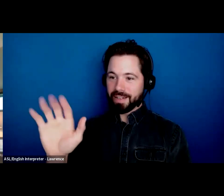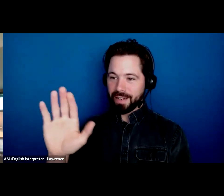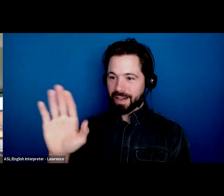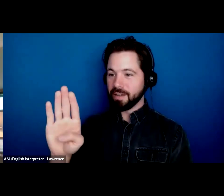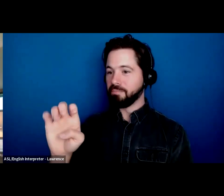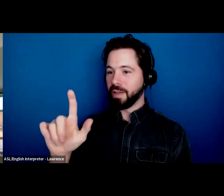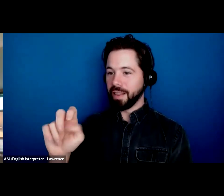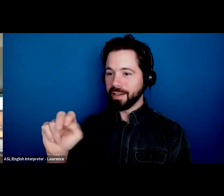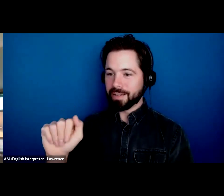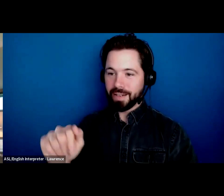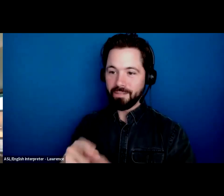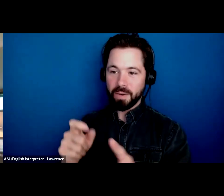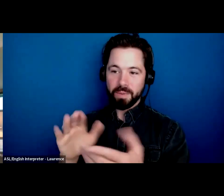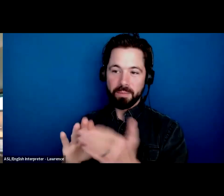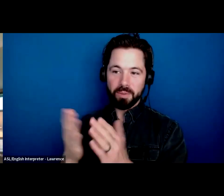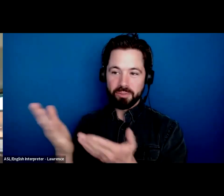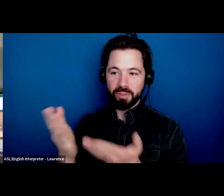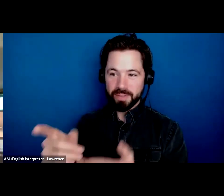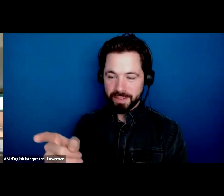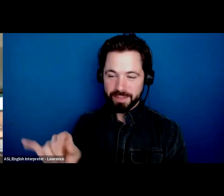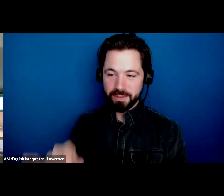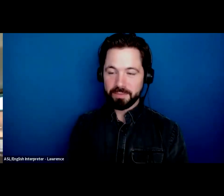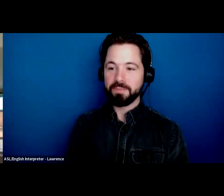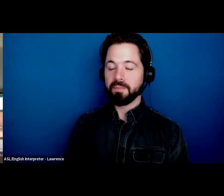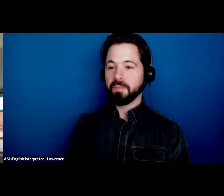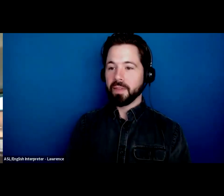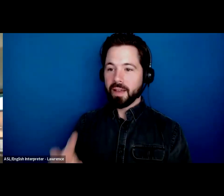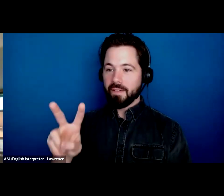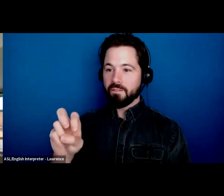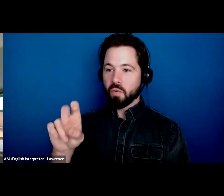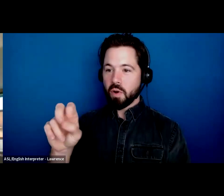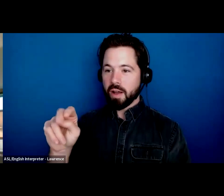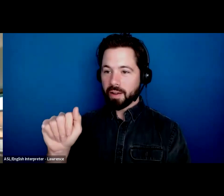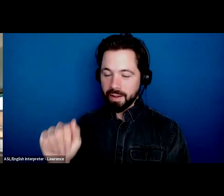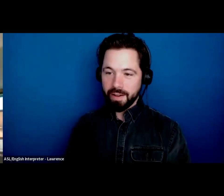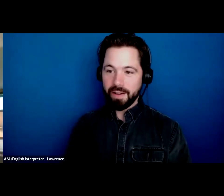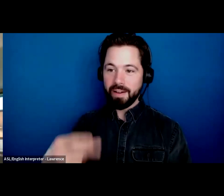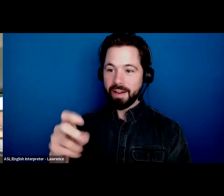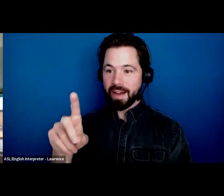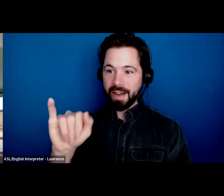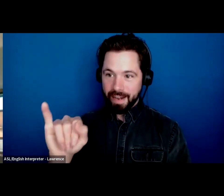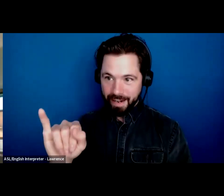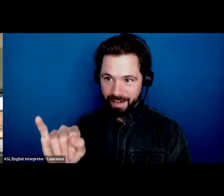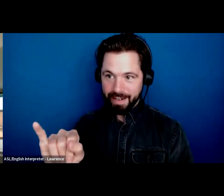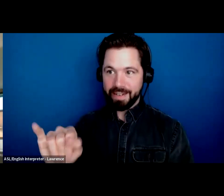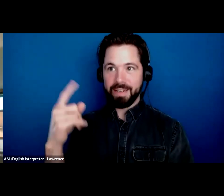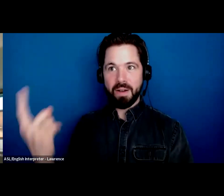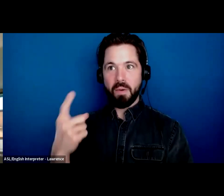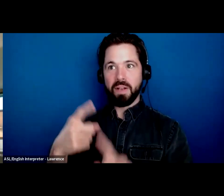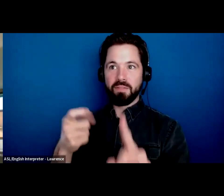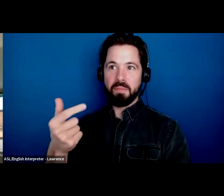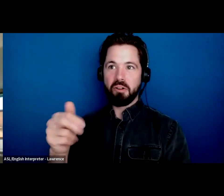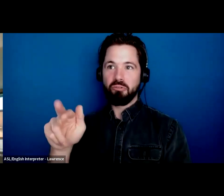on there too. Belinda from Community Services. And I see Veronica from Woodland there, and Heidi, as always, from Grass Valley, who is with